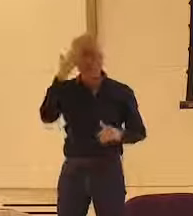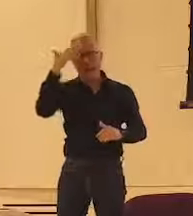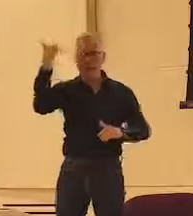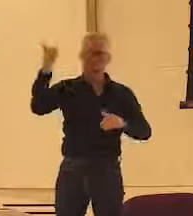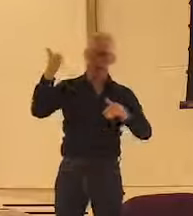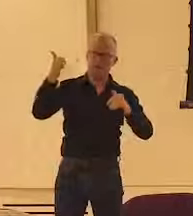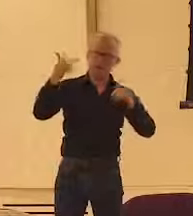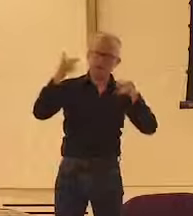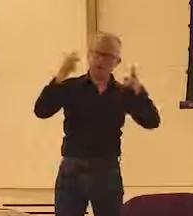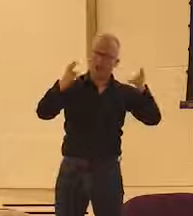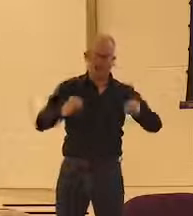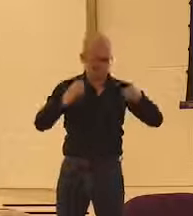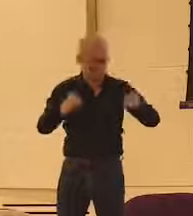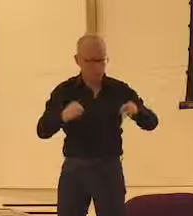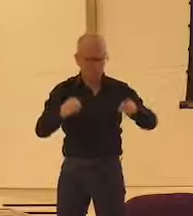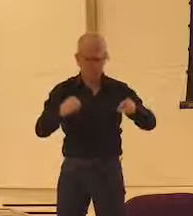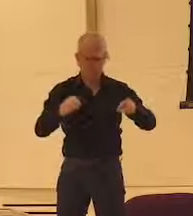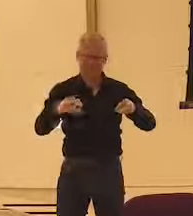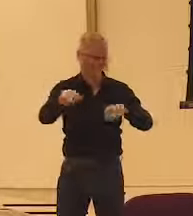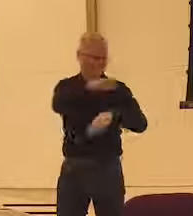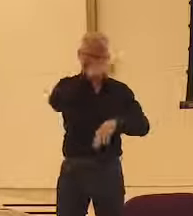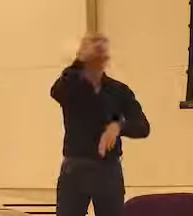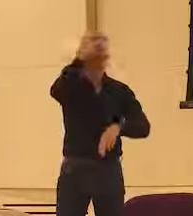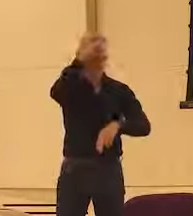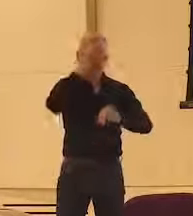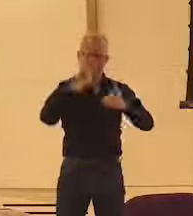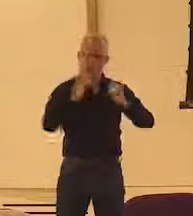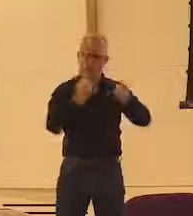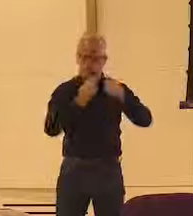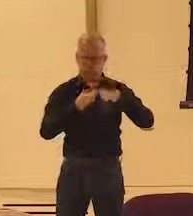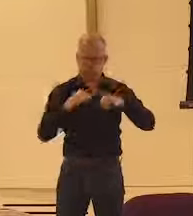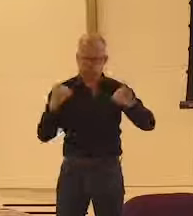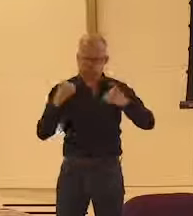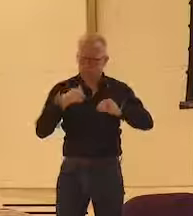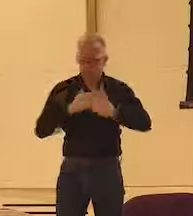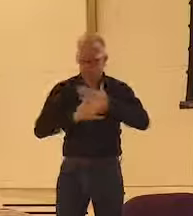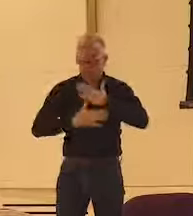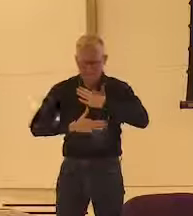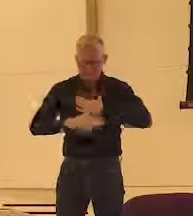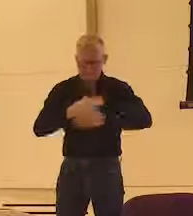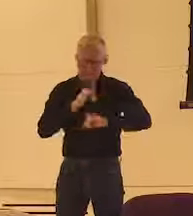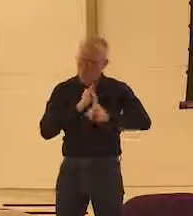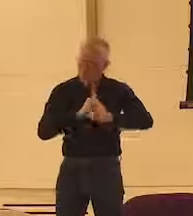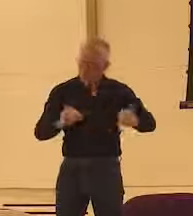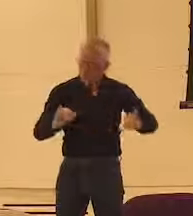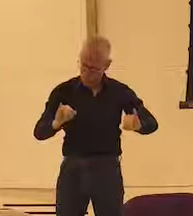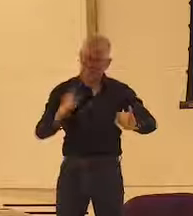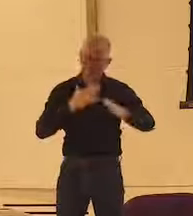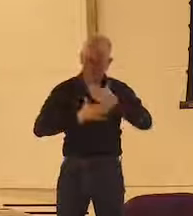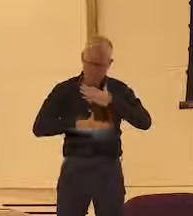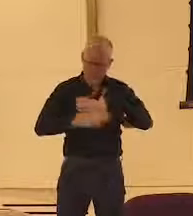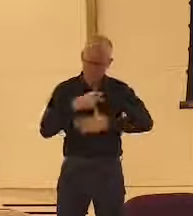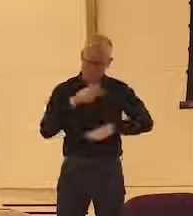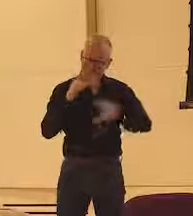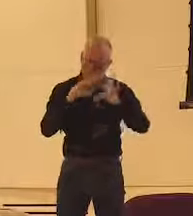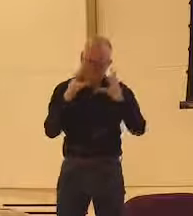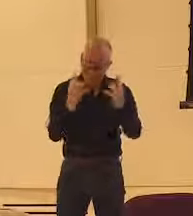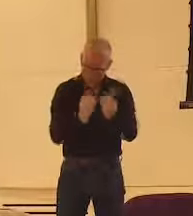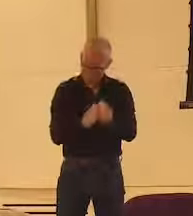of the platform. And I was transferred to a mental health hospital, and the treatment there was awful. Their behavior,